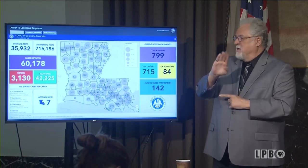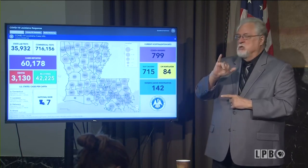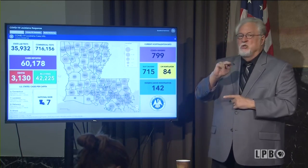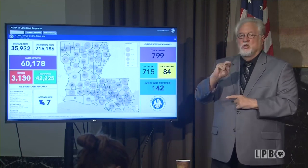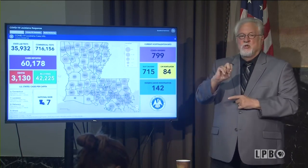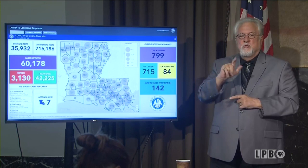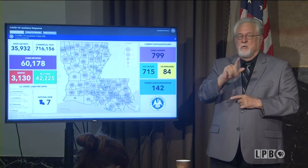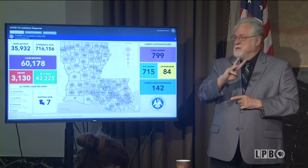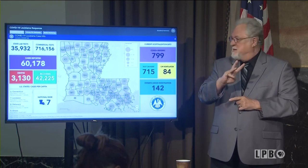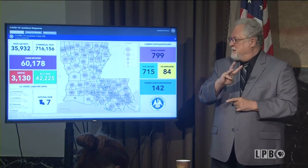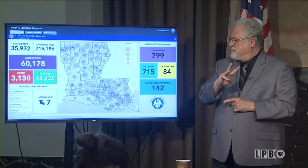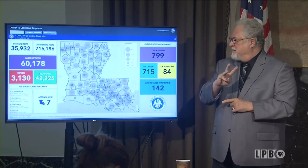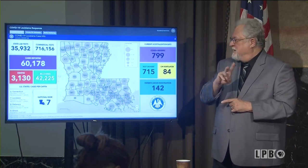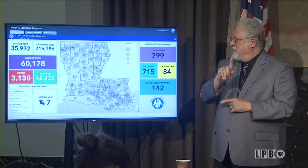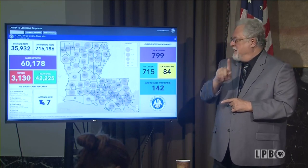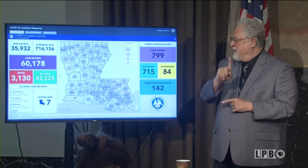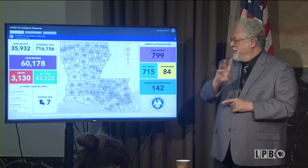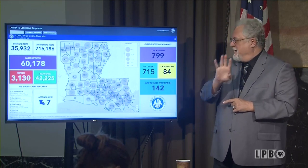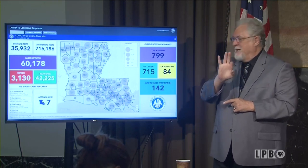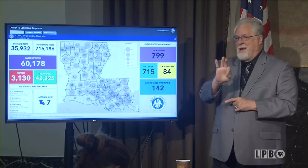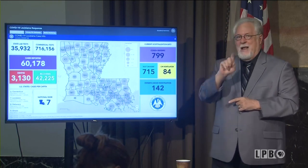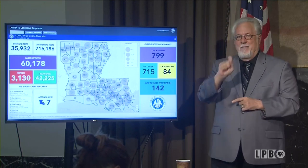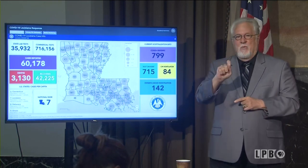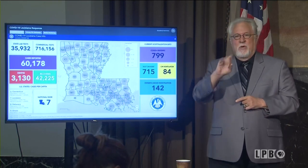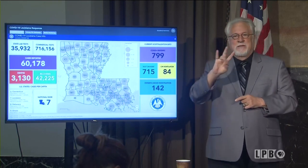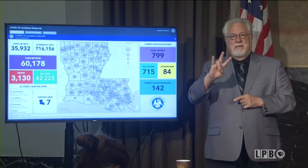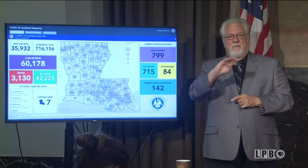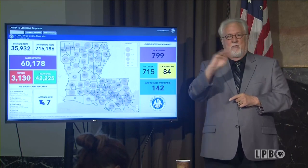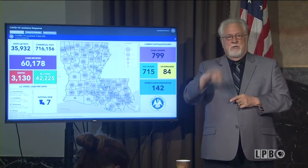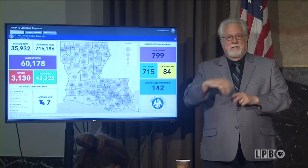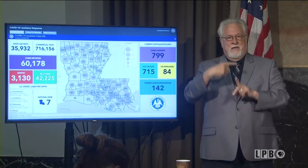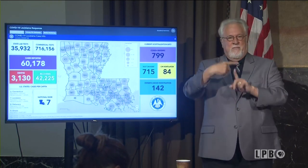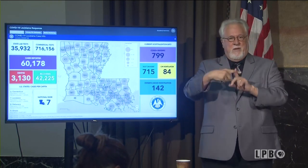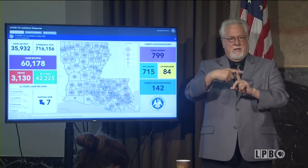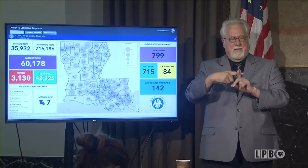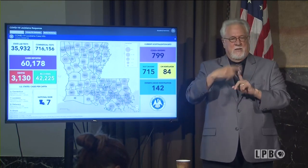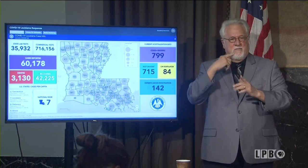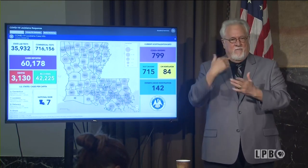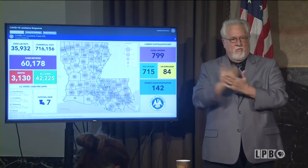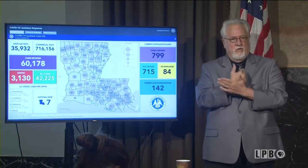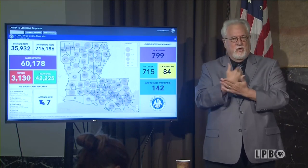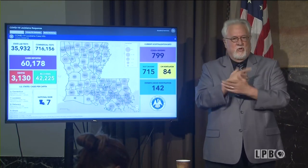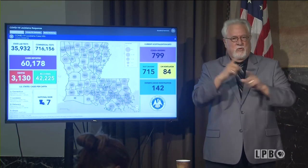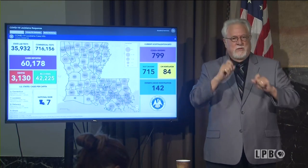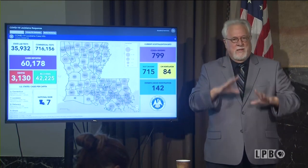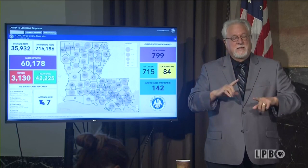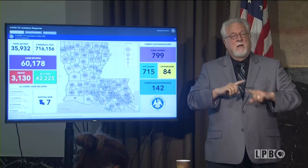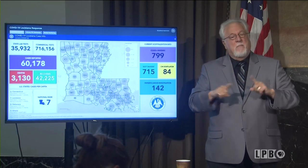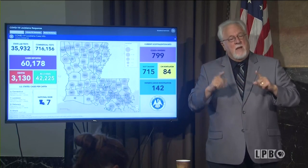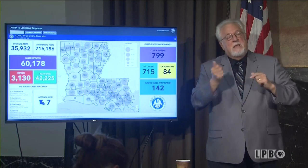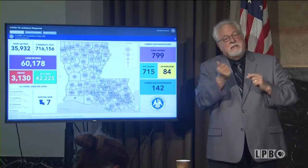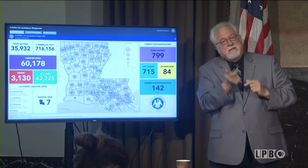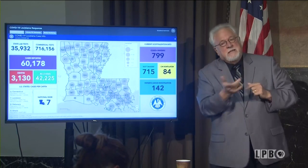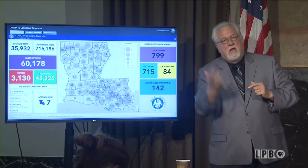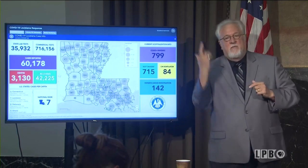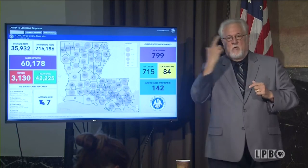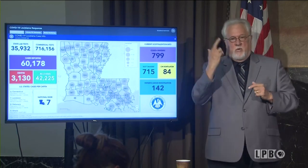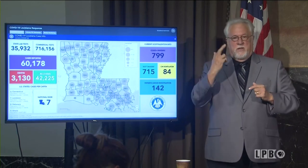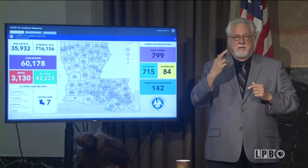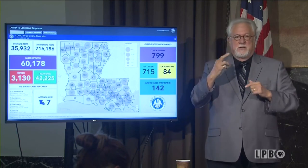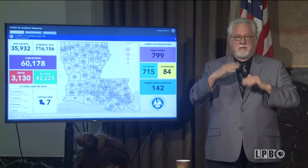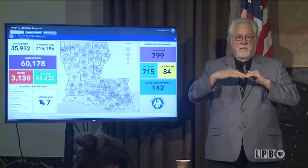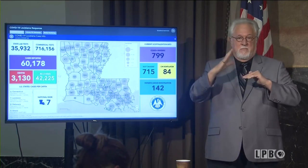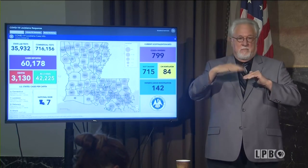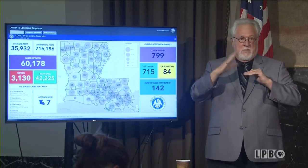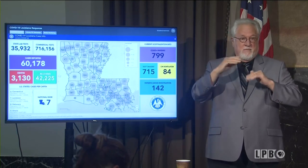26, we're looking at a 9.7% positivity rate for new tests. But there are several regions that are above 10,